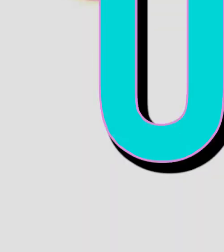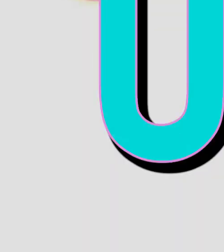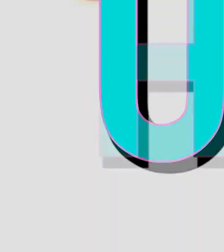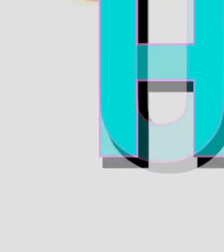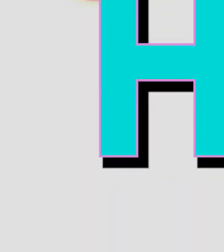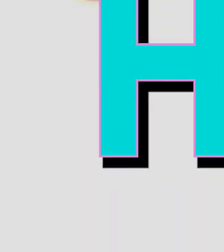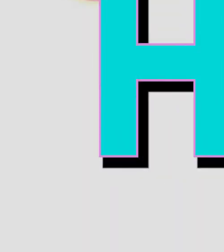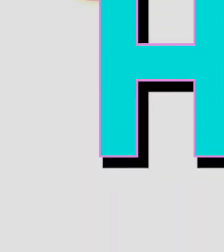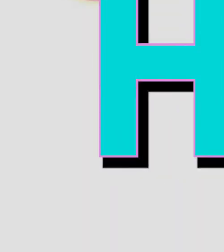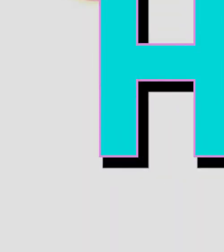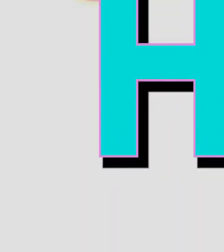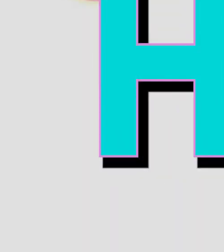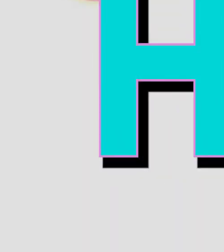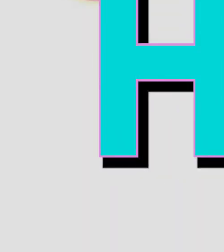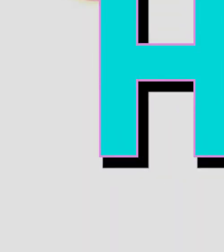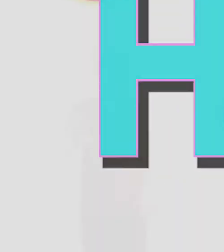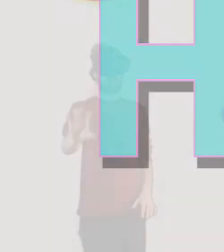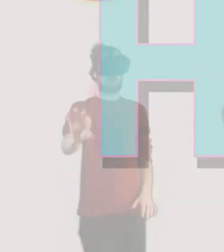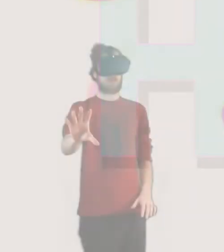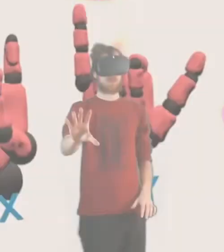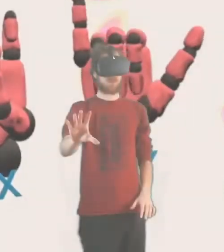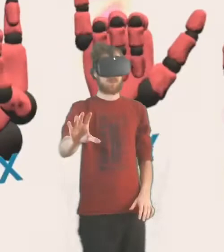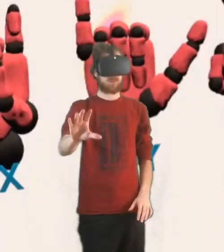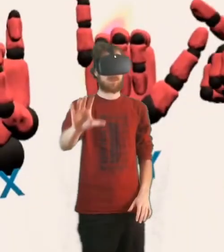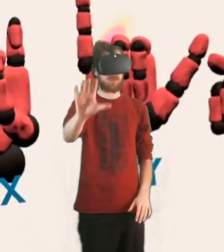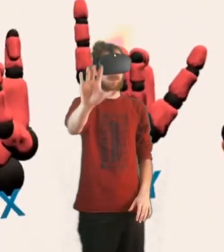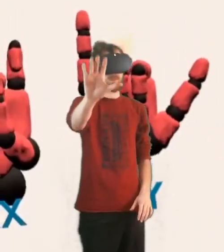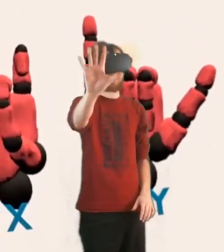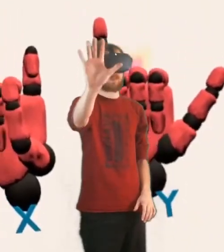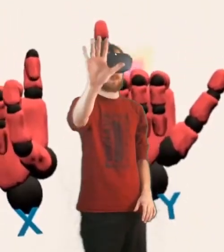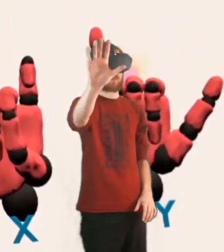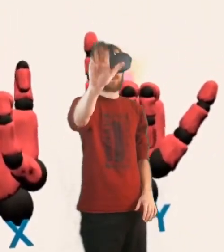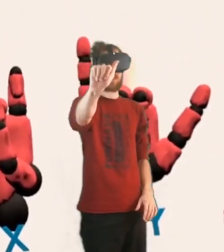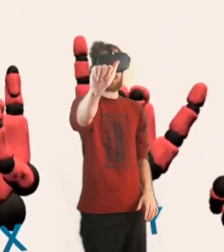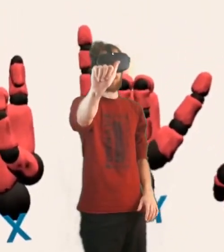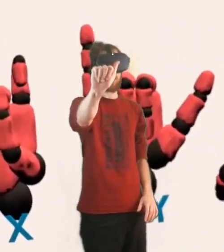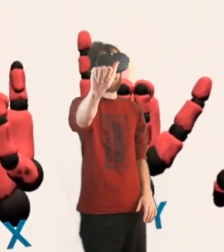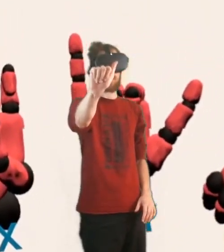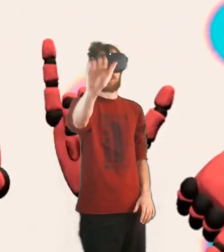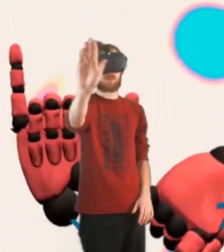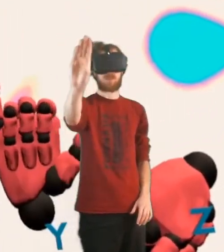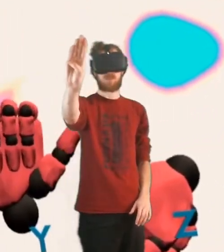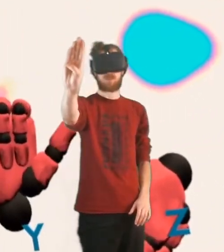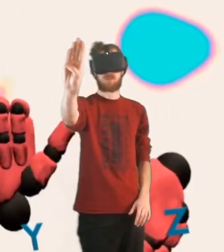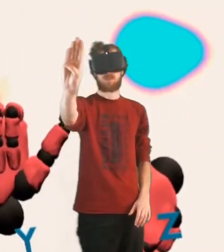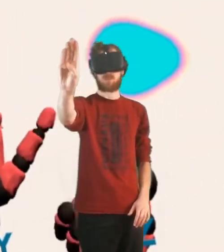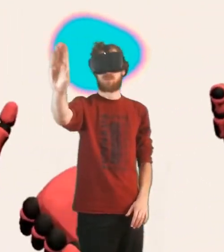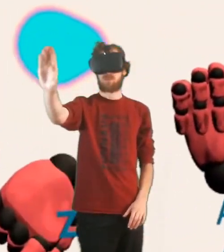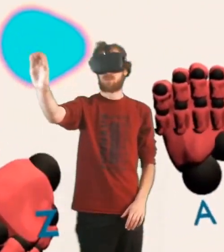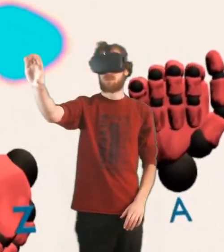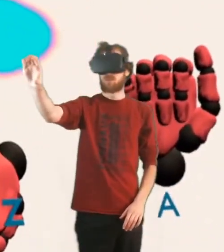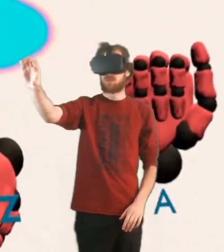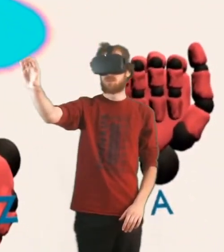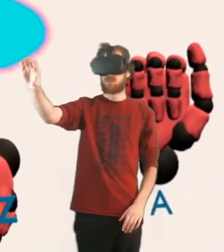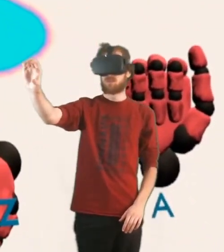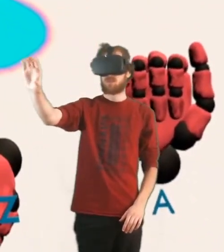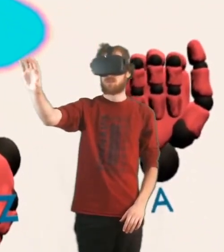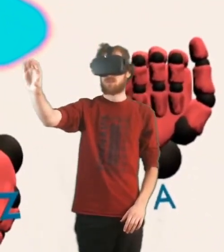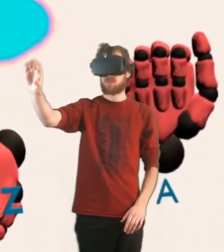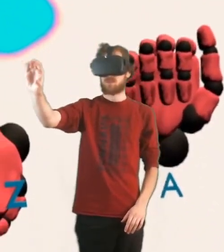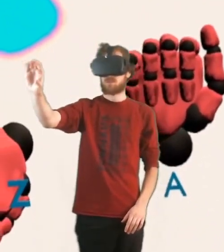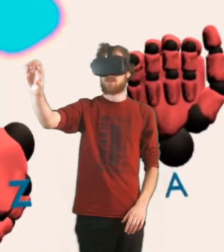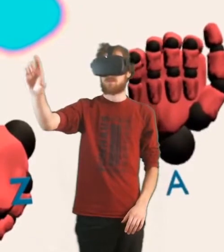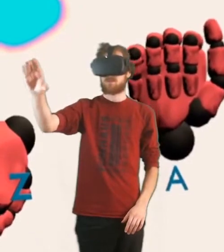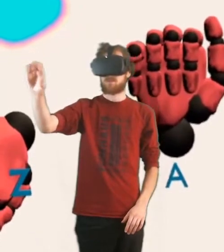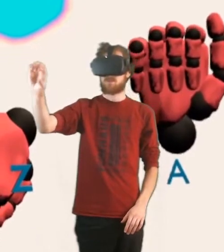same finger positions but in different orientations. Once you've saved all the signs, head into practice mode to make sure you've got the hang of it. In